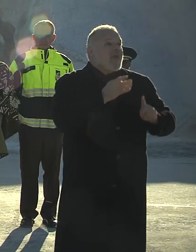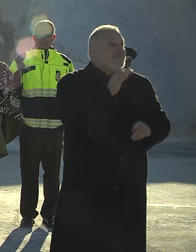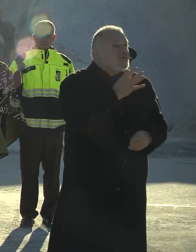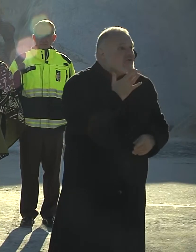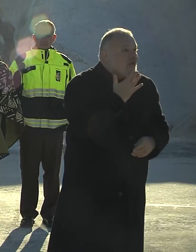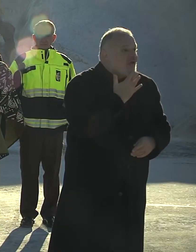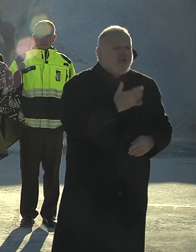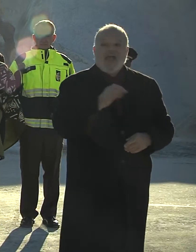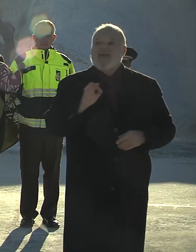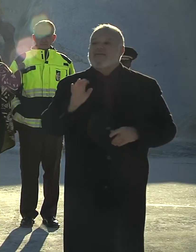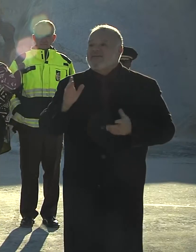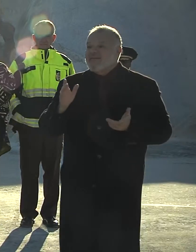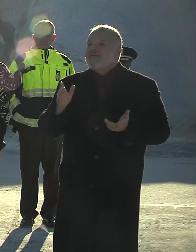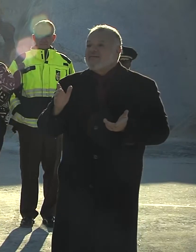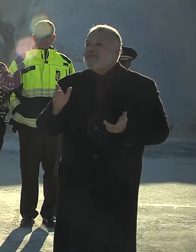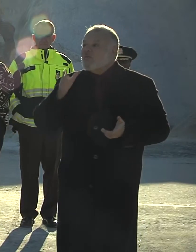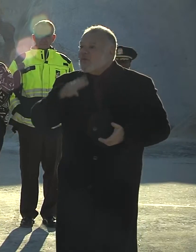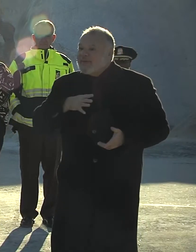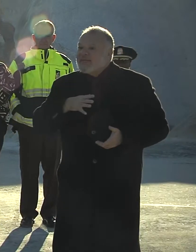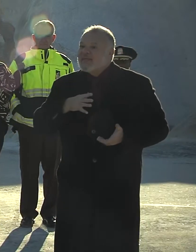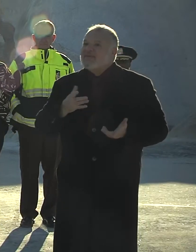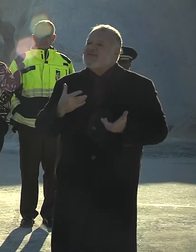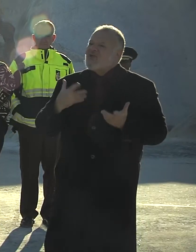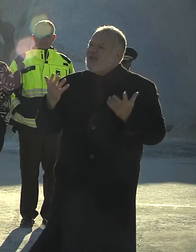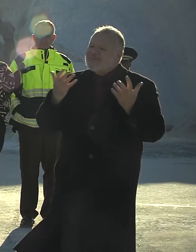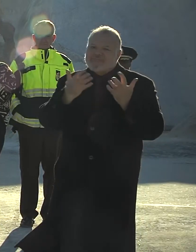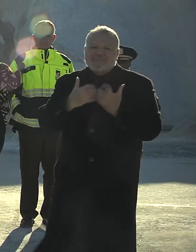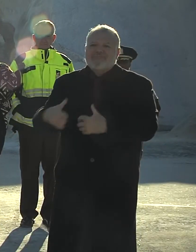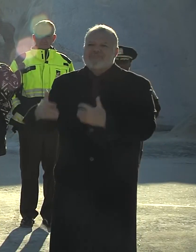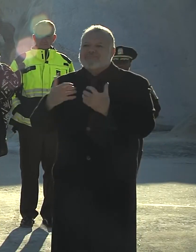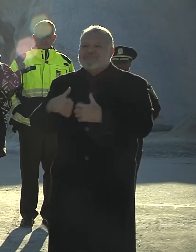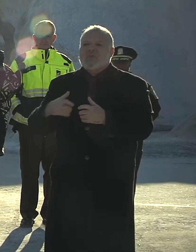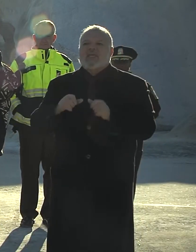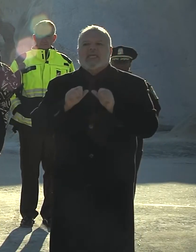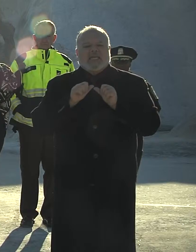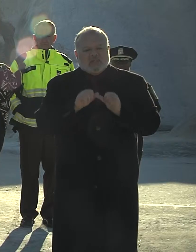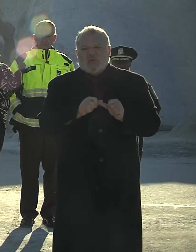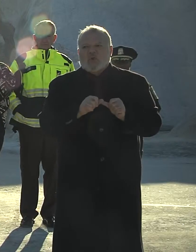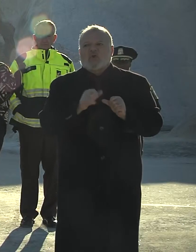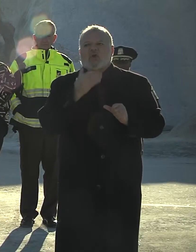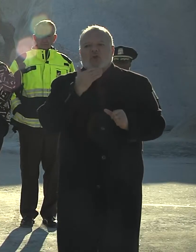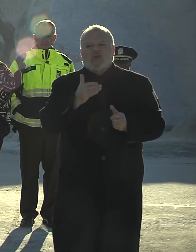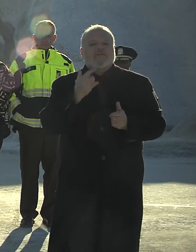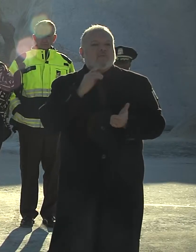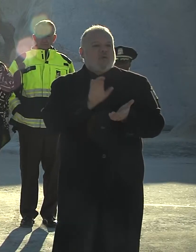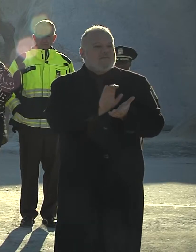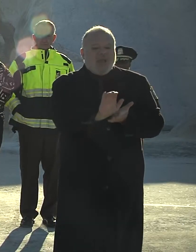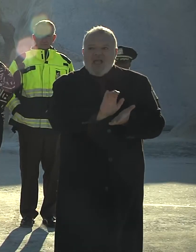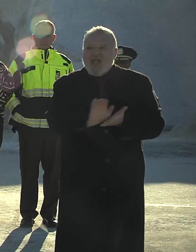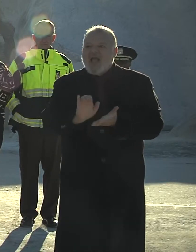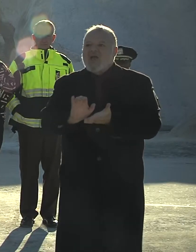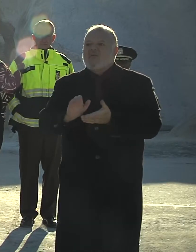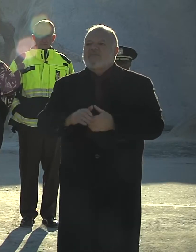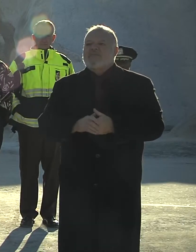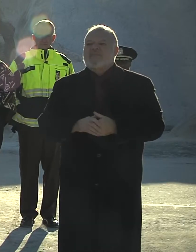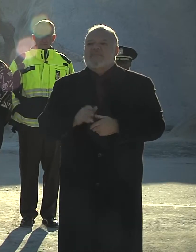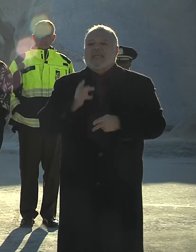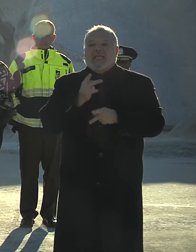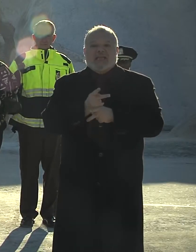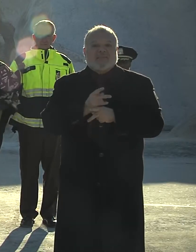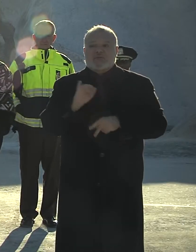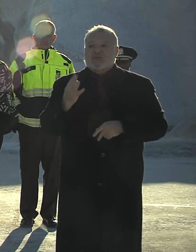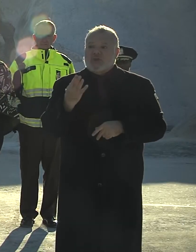businesses owned by designated MWBEs, minority and women business enterprises. it keeps jobs locally